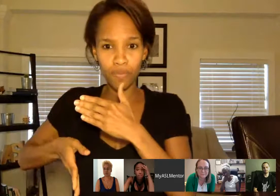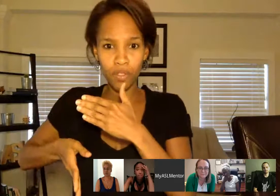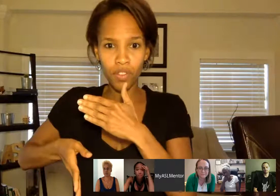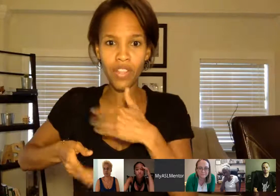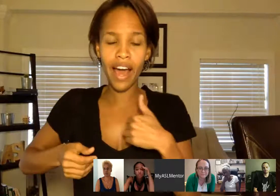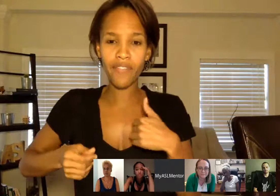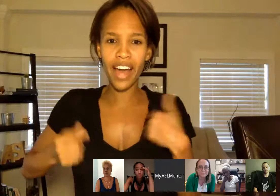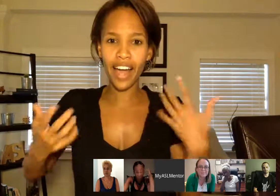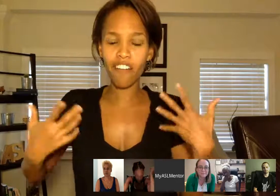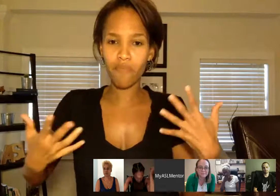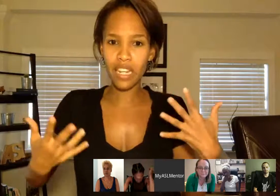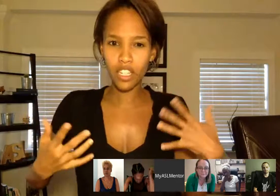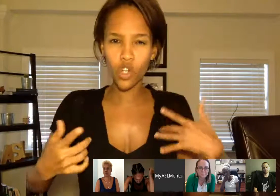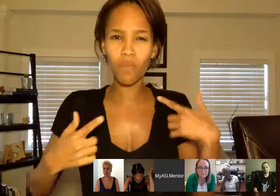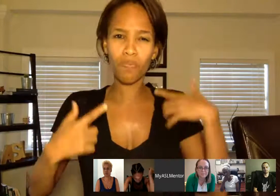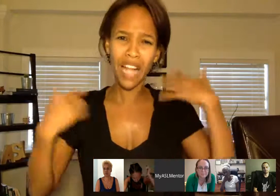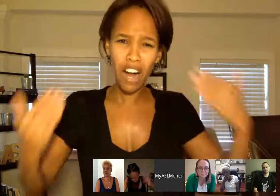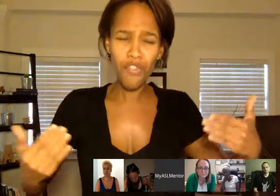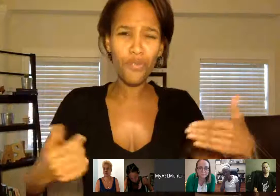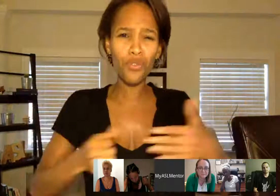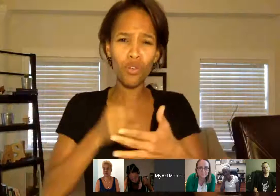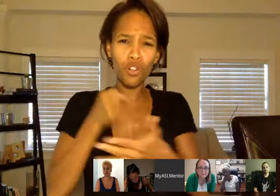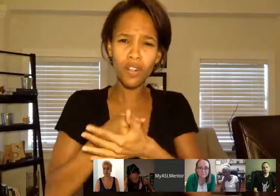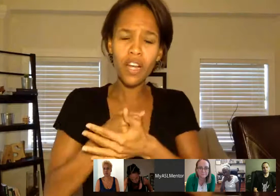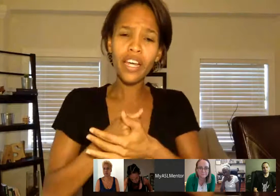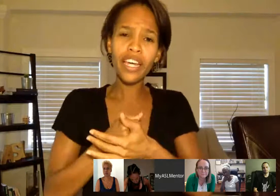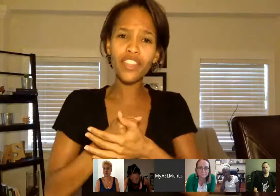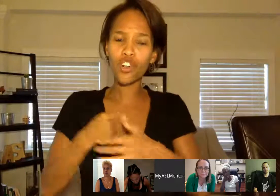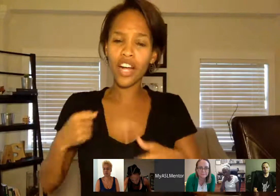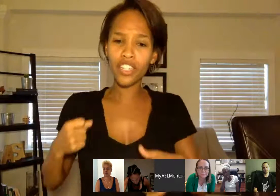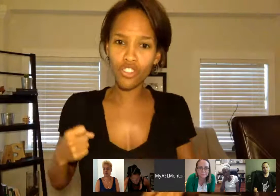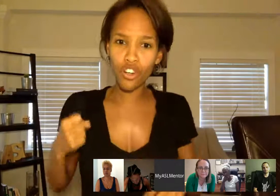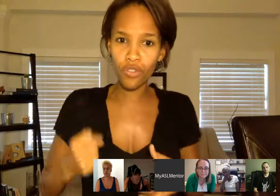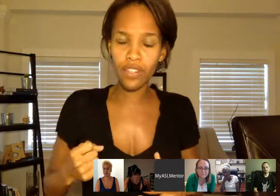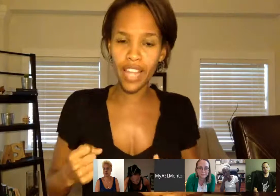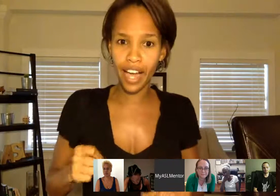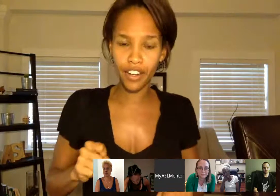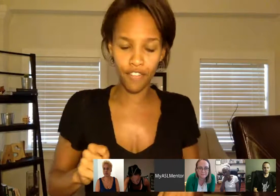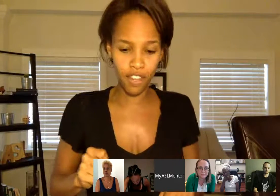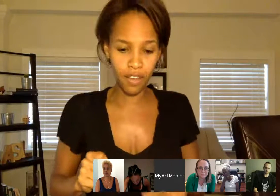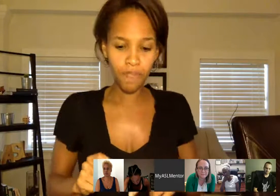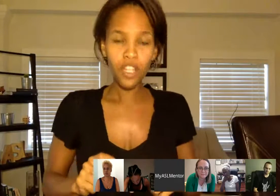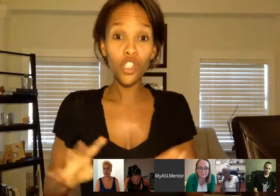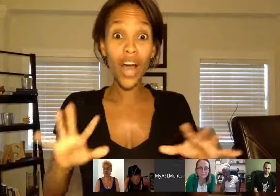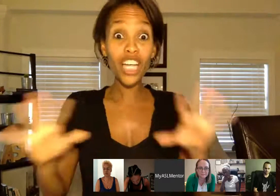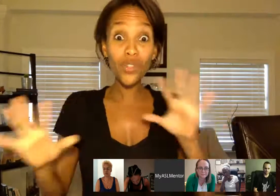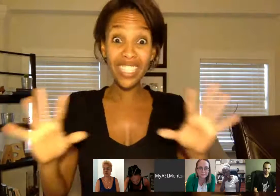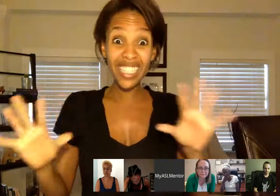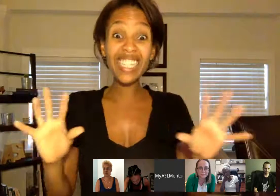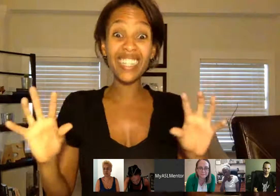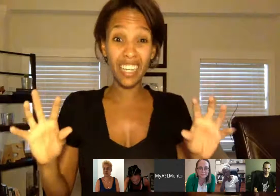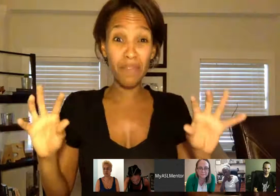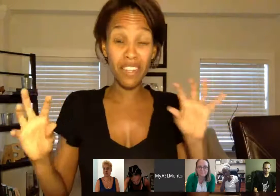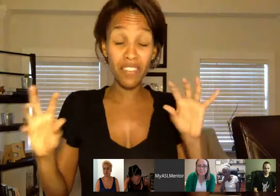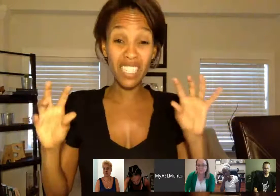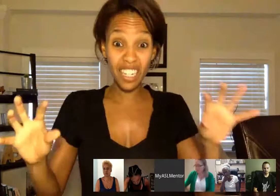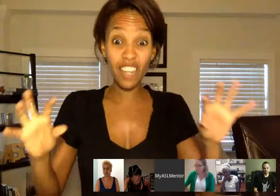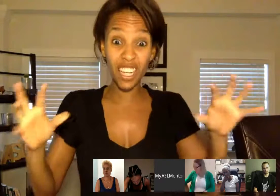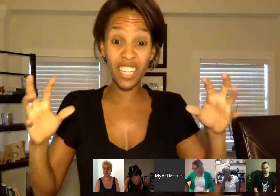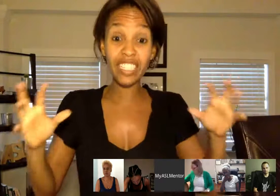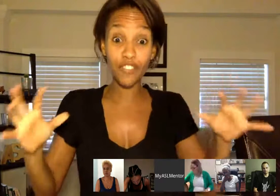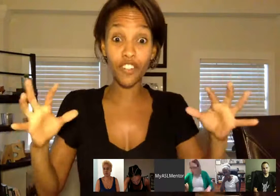finish. That kind of meaning. So plow through, hit the grindstone, that kind of thing. So as you can see, it can